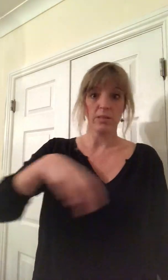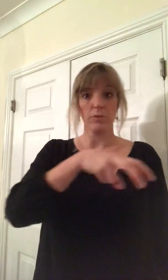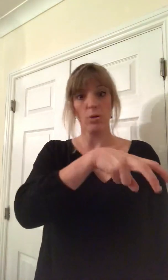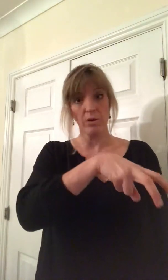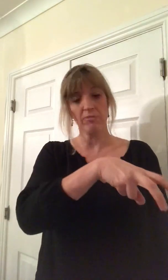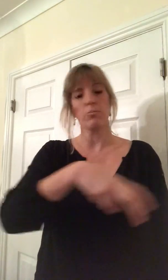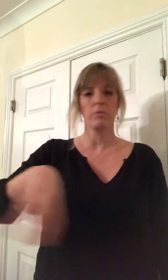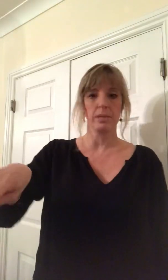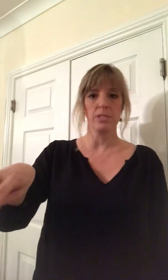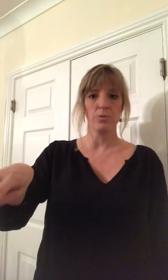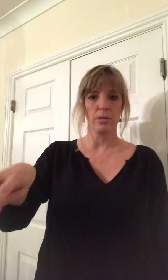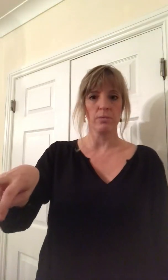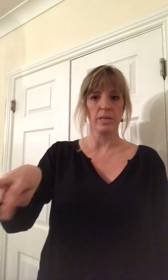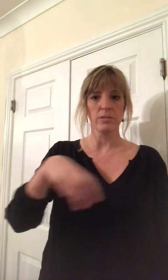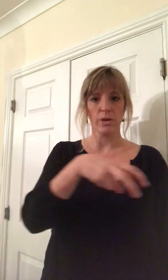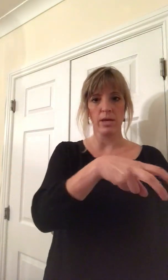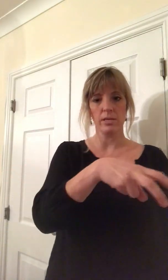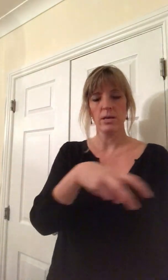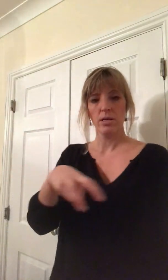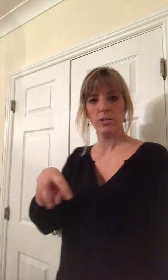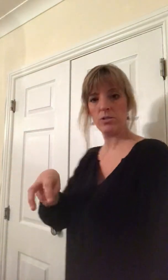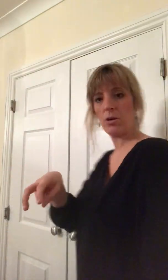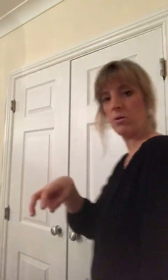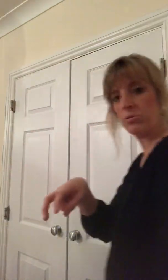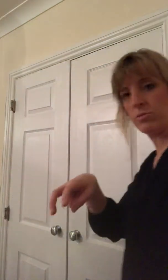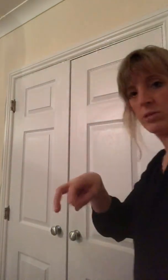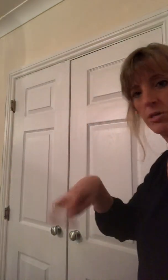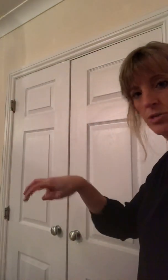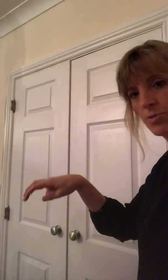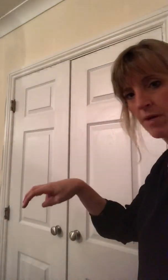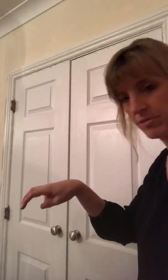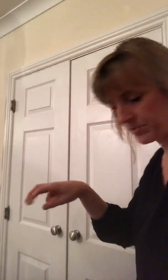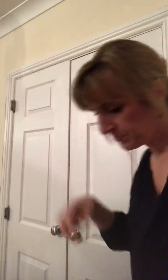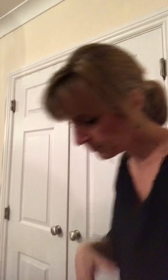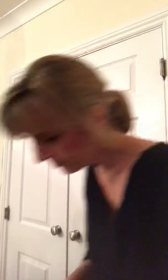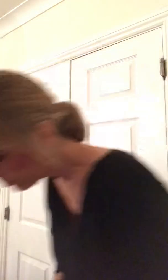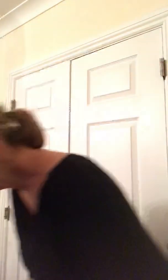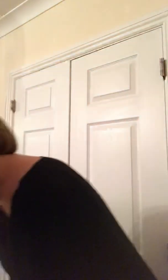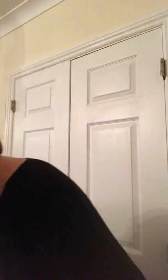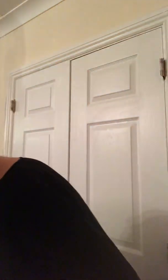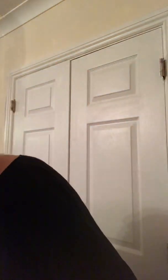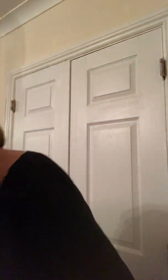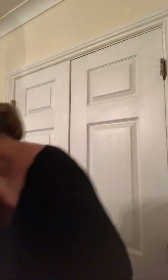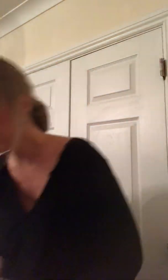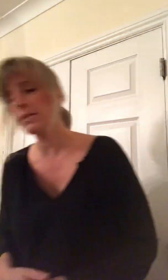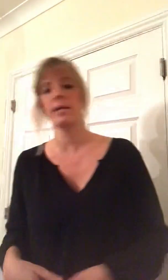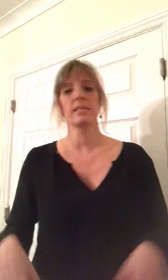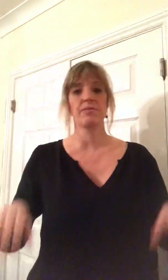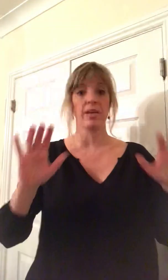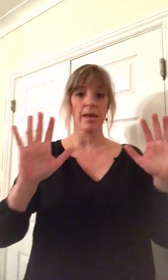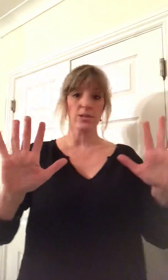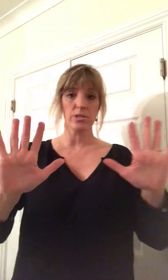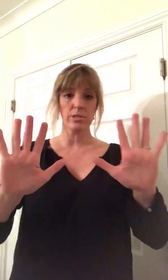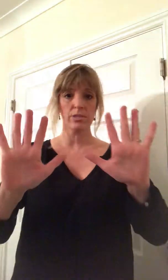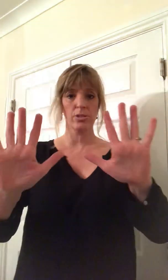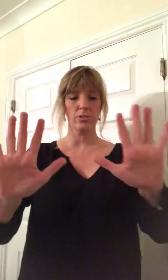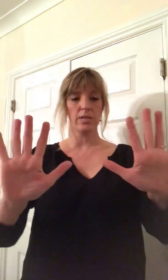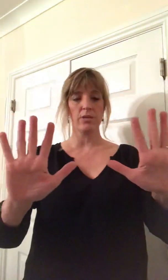they're going from one place to another place, okay? So, travel. Next sign is vacation. So you take your